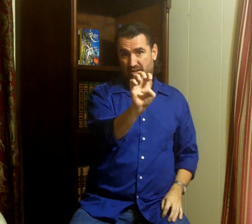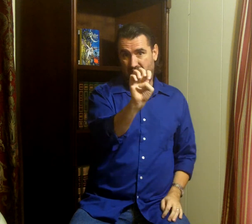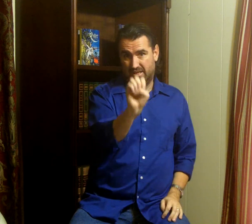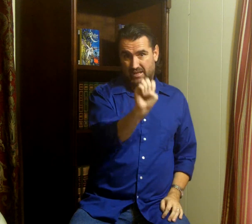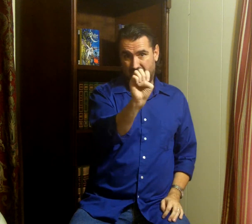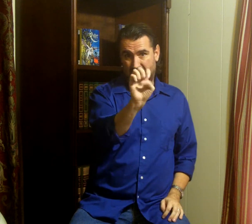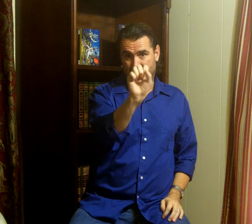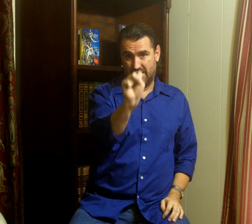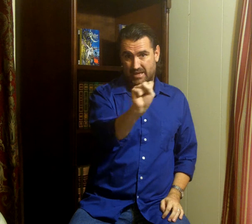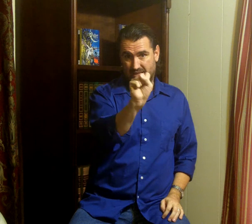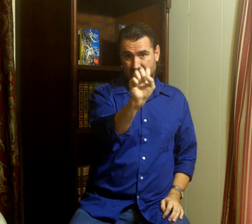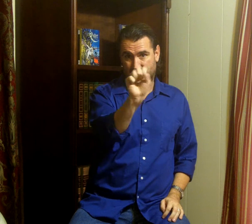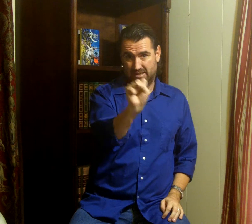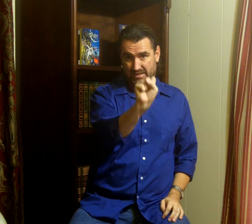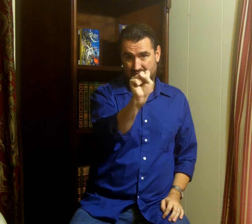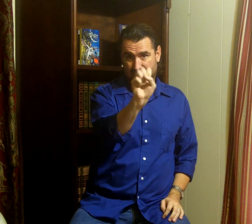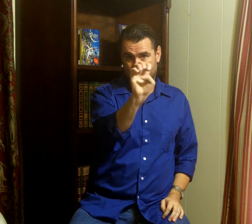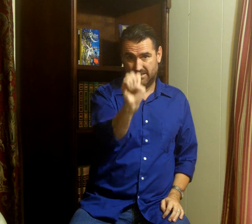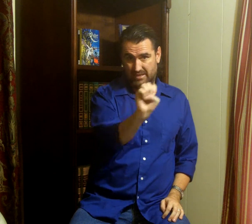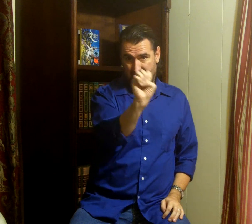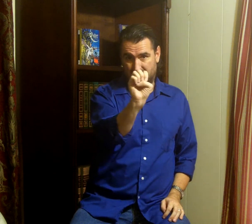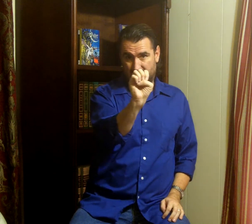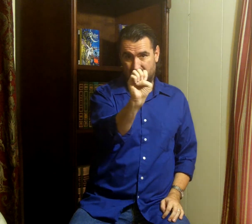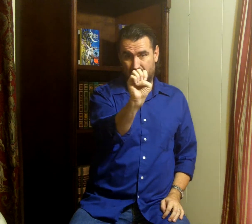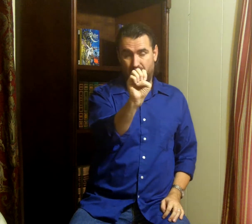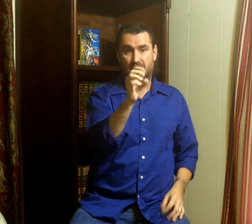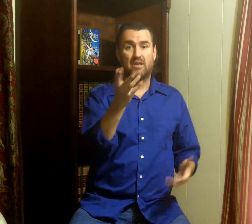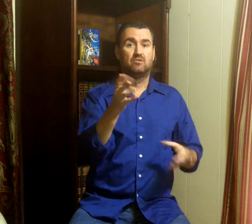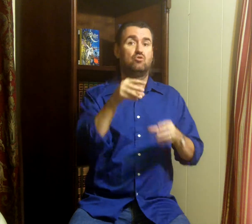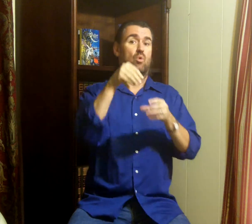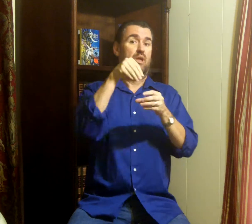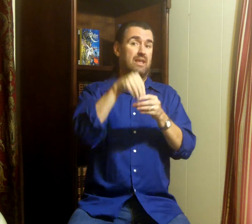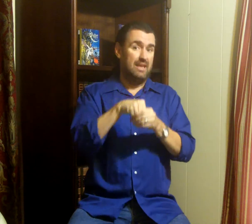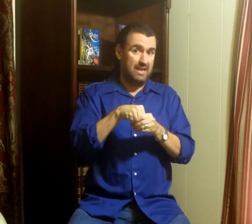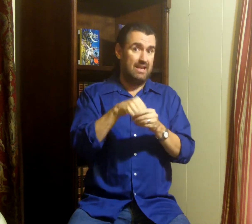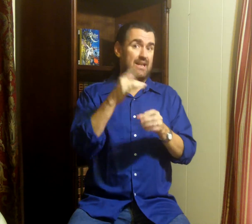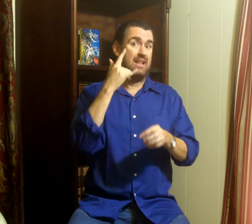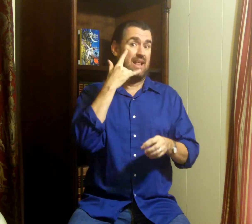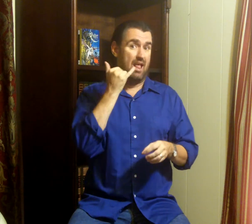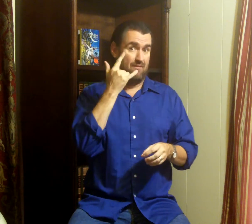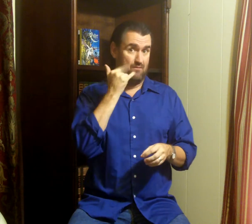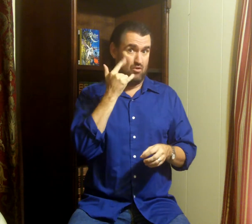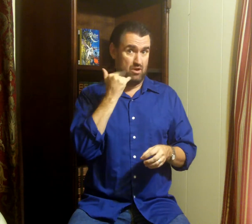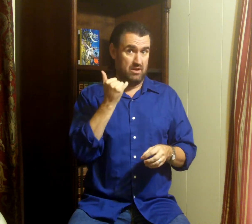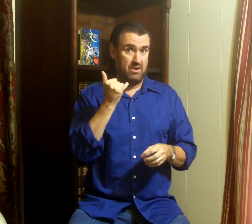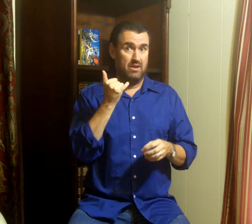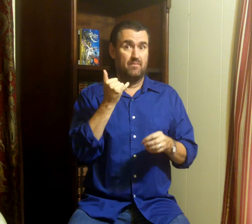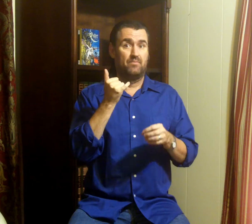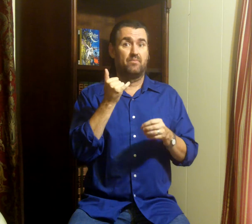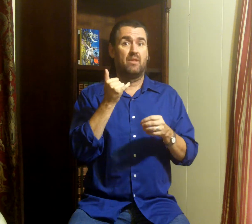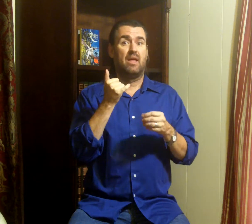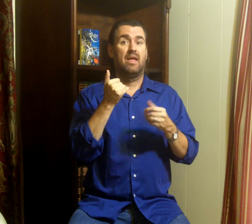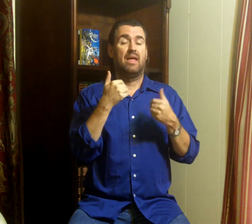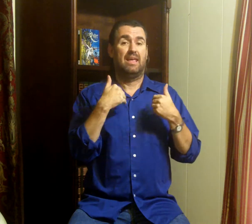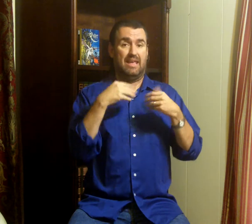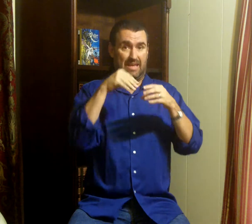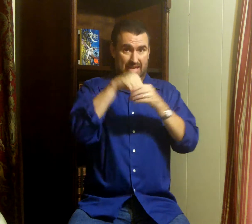in the state of California, through the Department of Education in kindergarten through 12th grade, it's considered